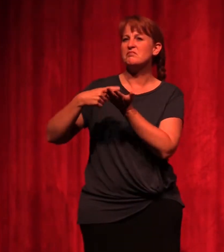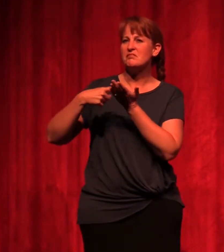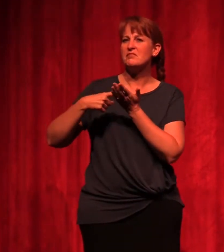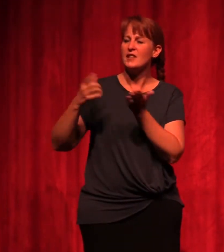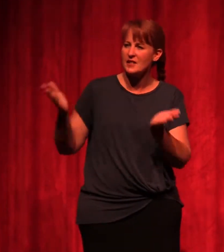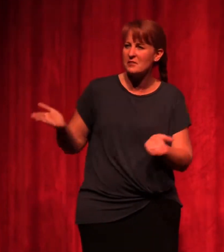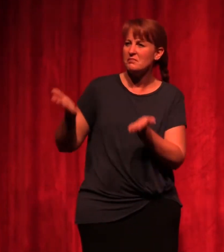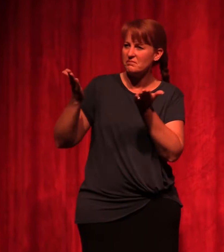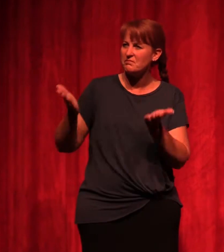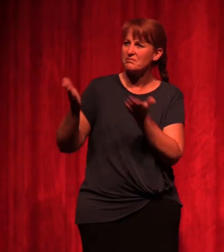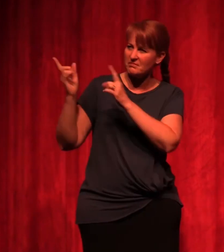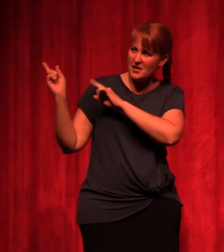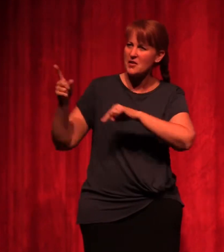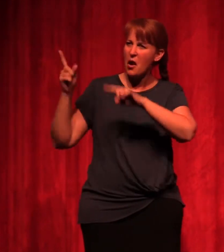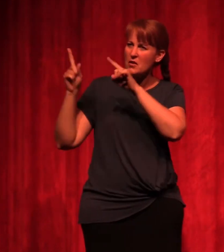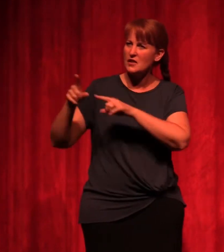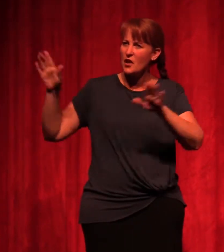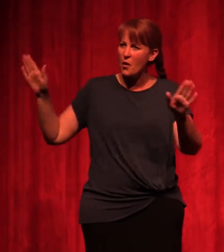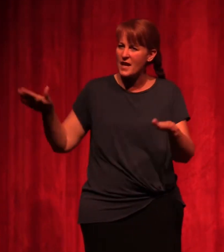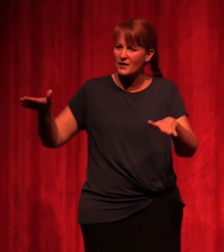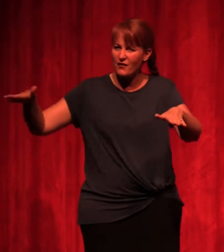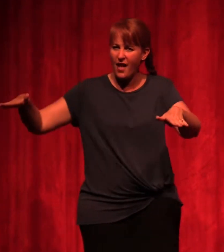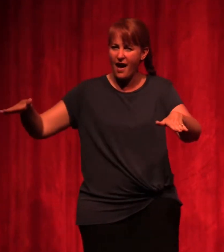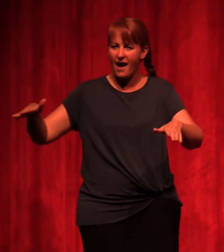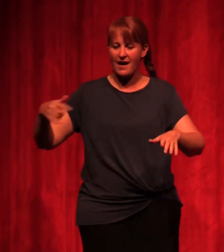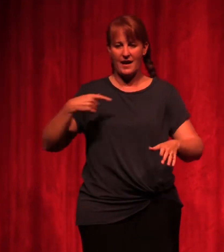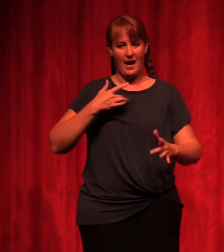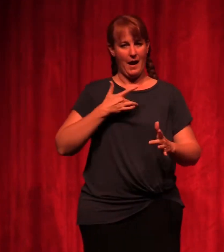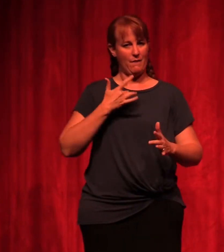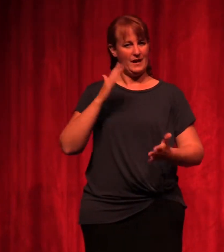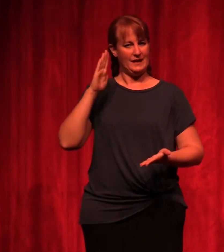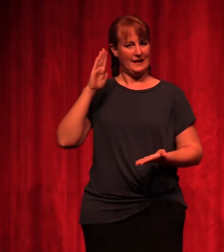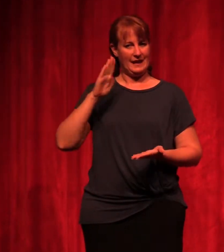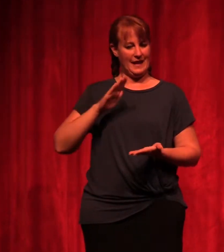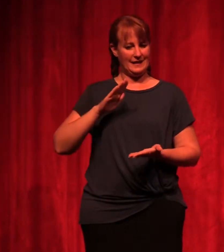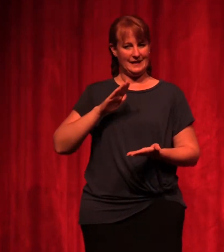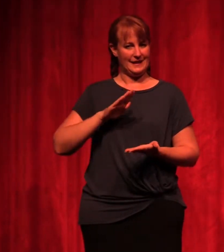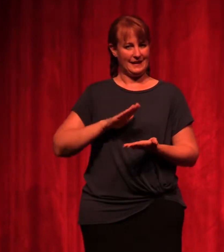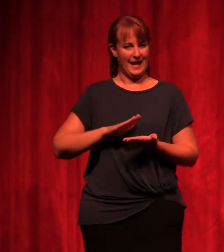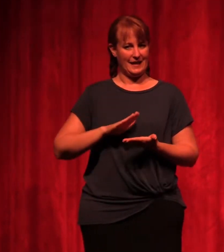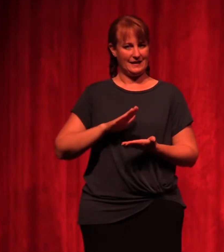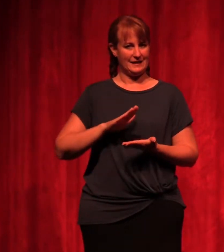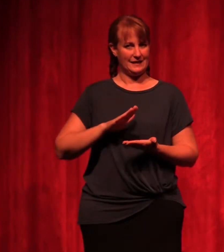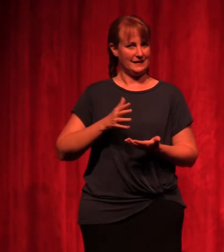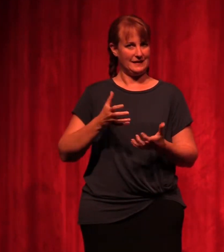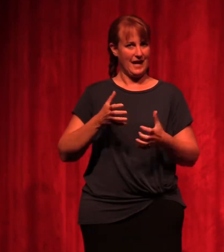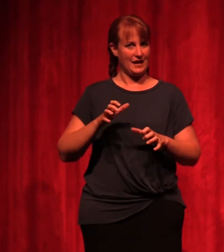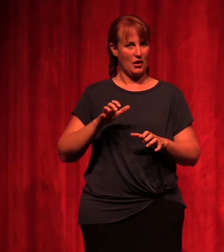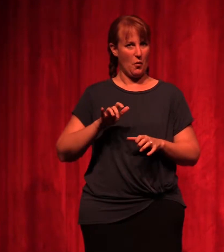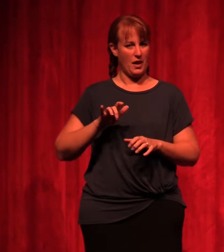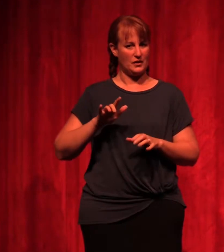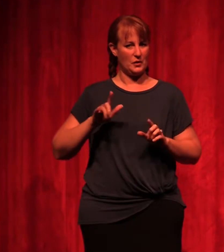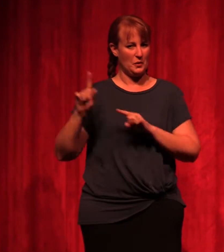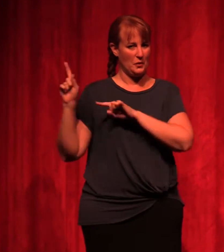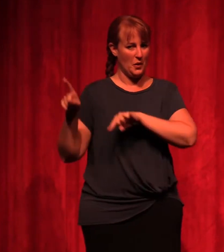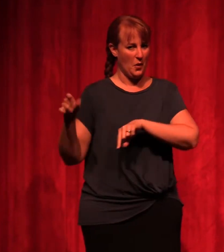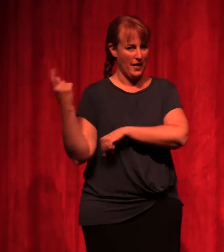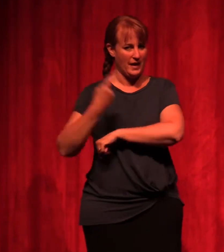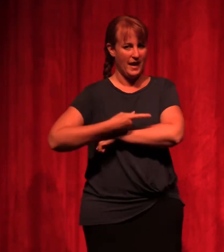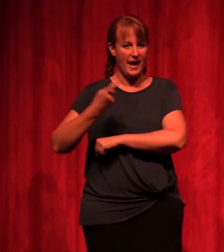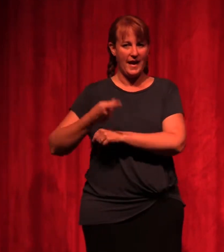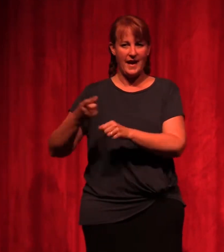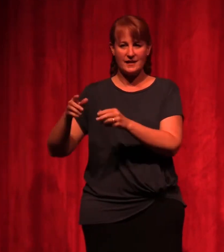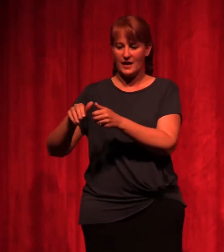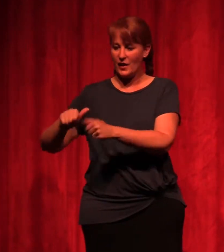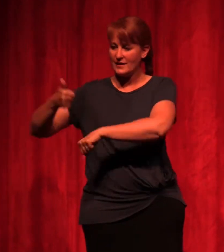up and getting ready to fly, I'm feeling less and less like I really want to fly that day. And as they're laying out their wings,